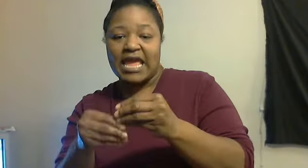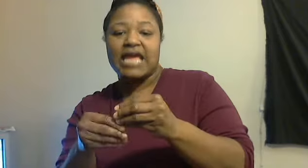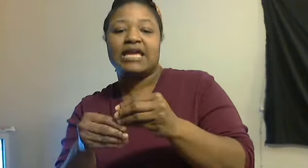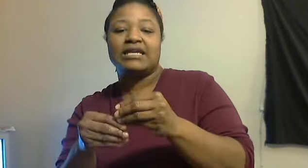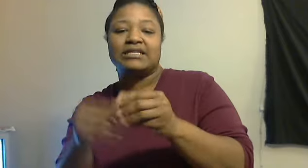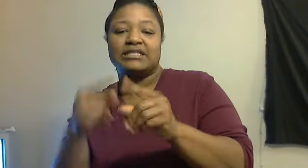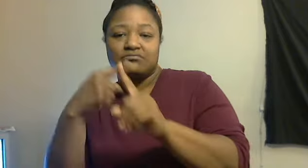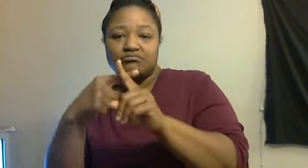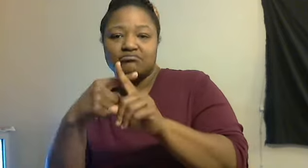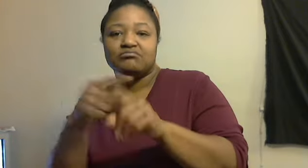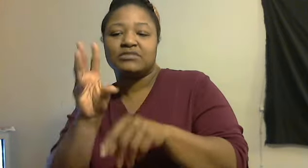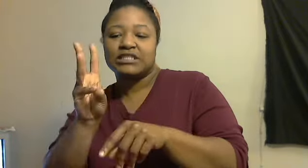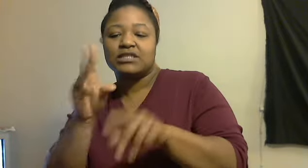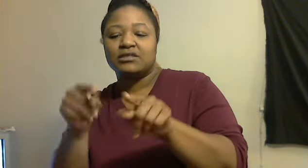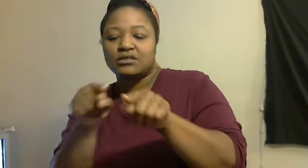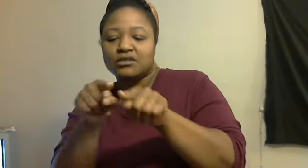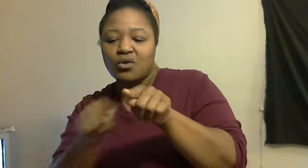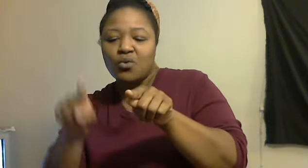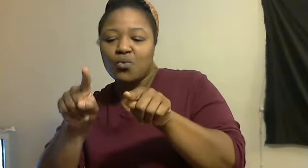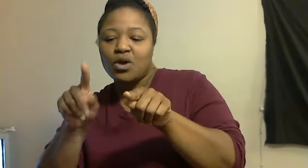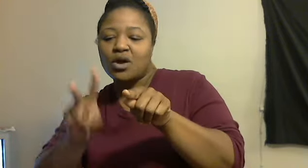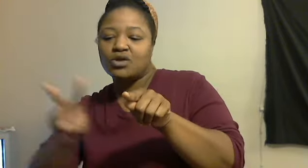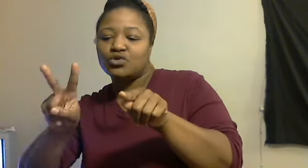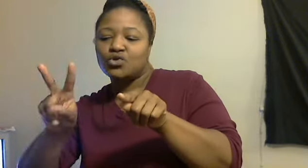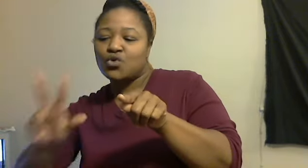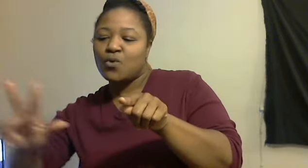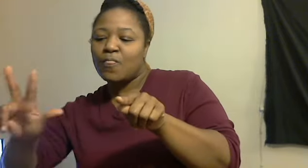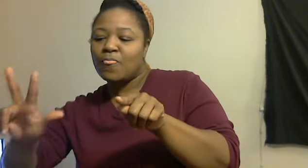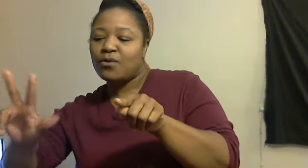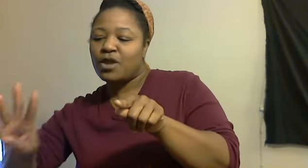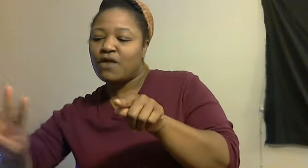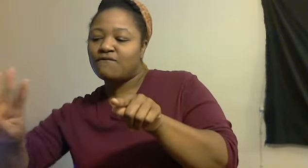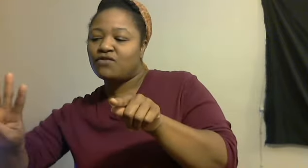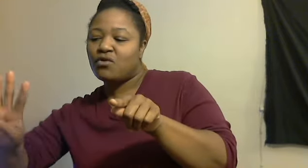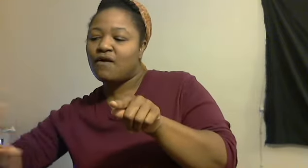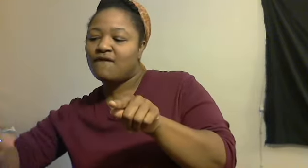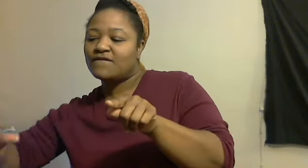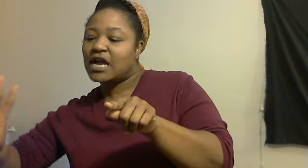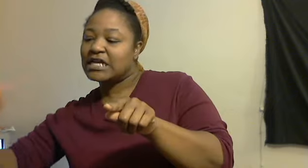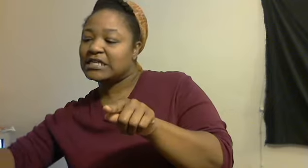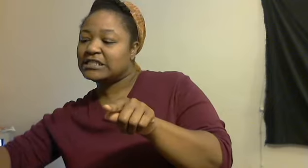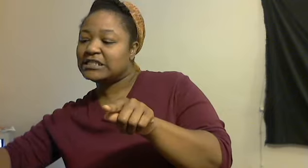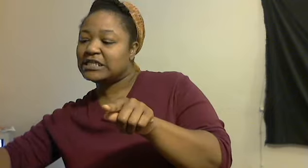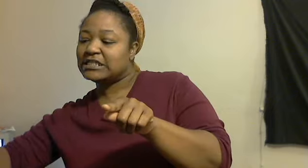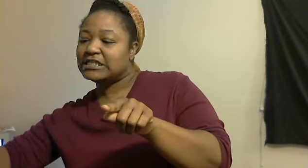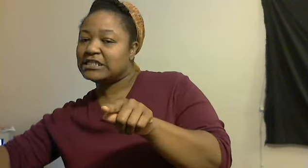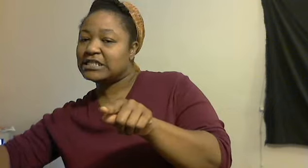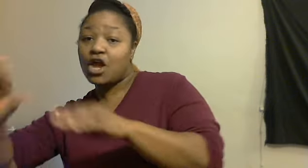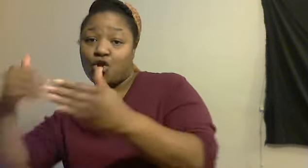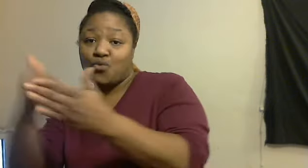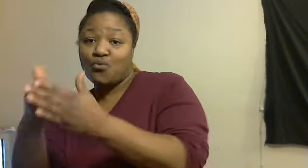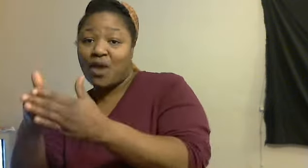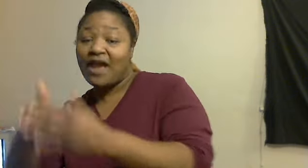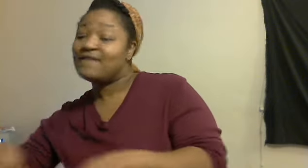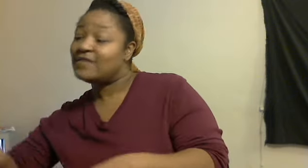3, 4, 5, 6. We're at 11. So